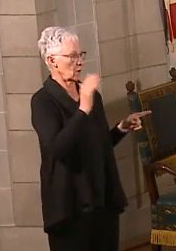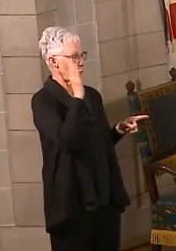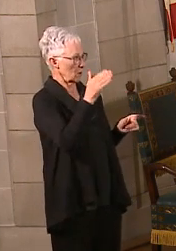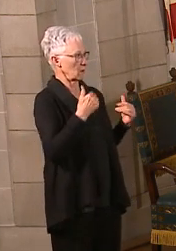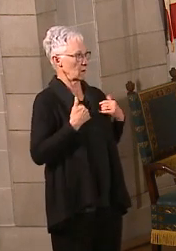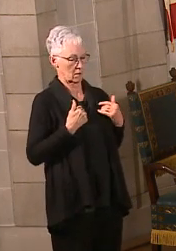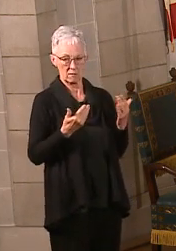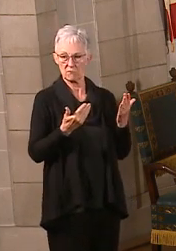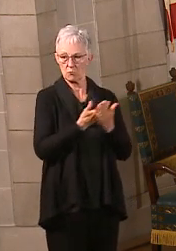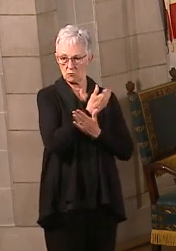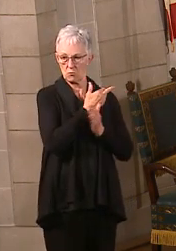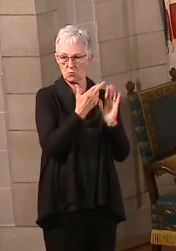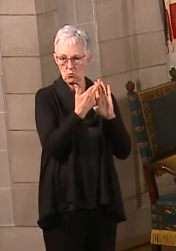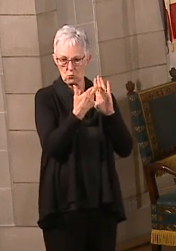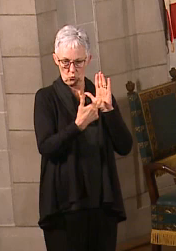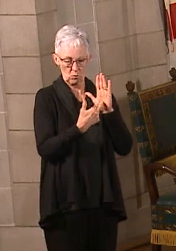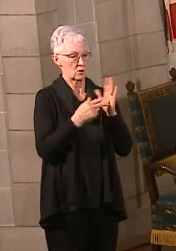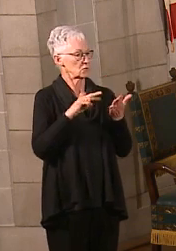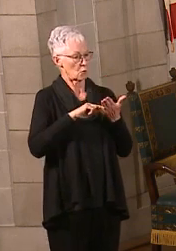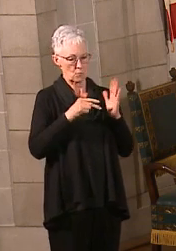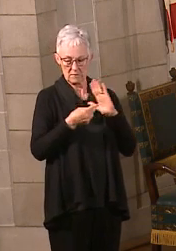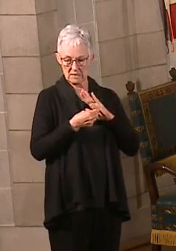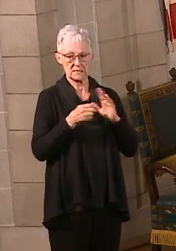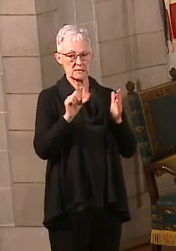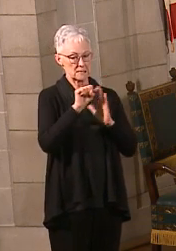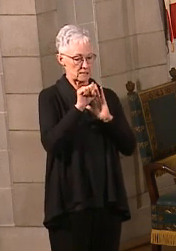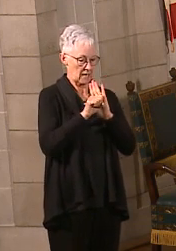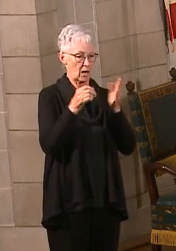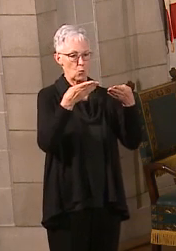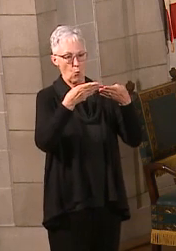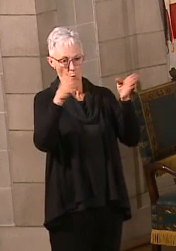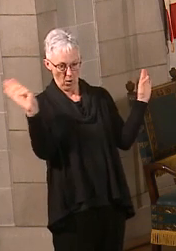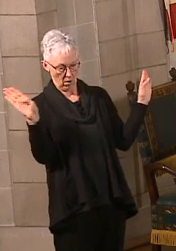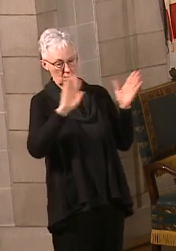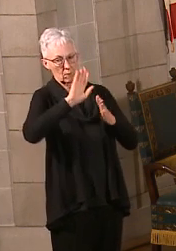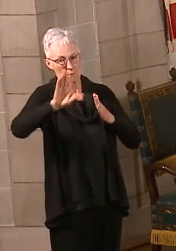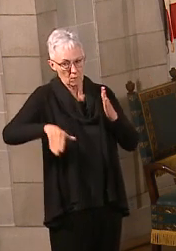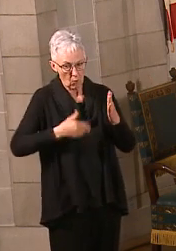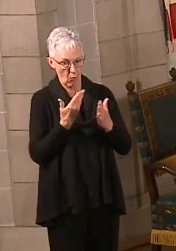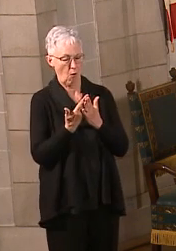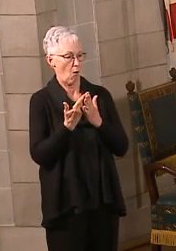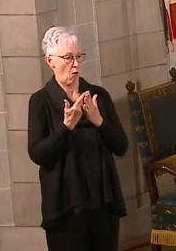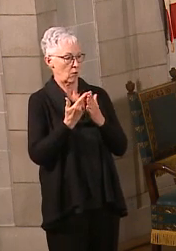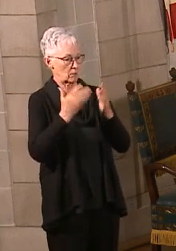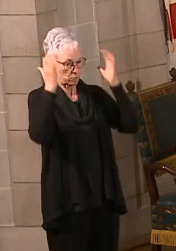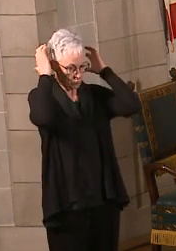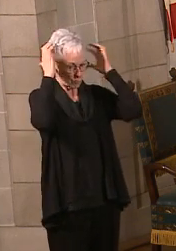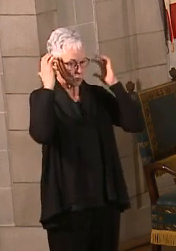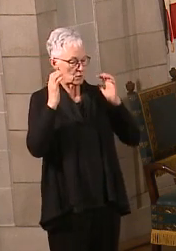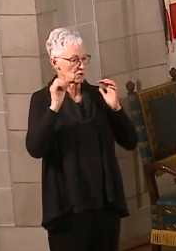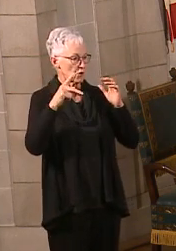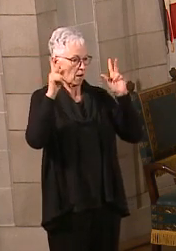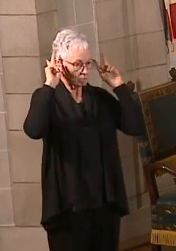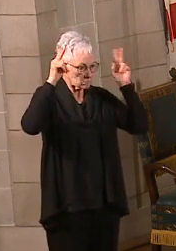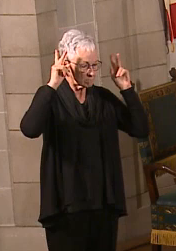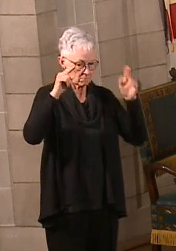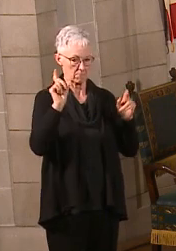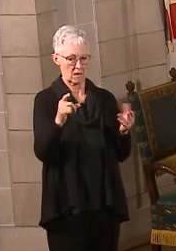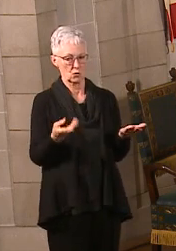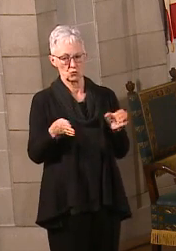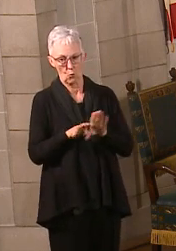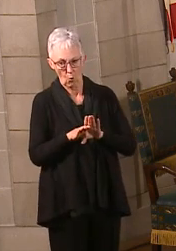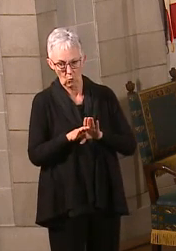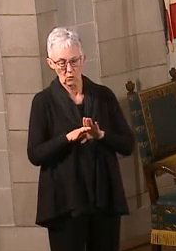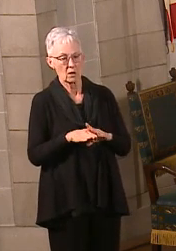those salons, for example, will be closed statewide, not just in those DHM areas. It will also include things such as gentlemen clubs or